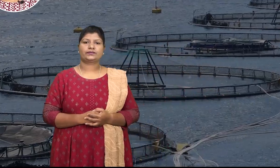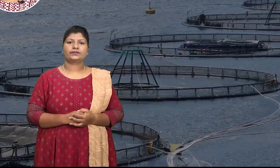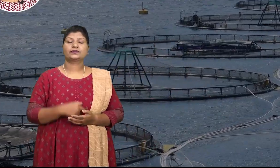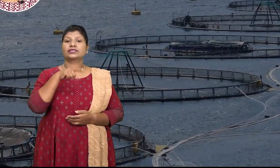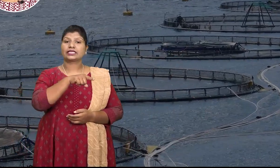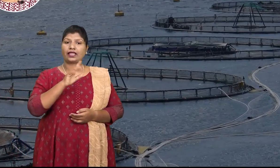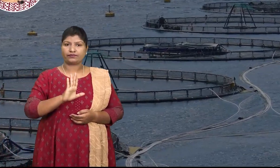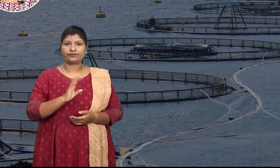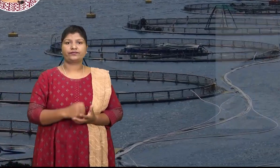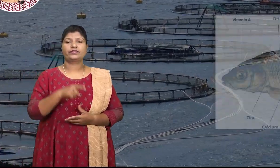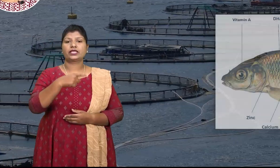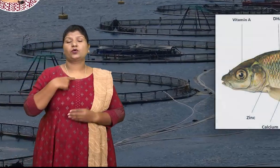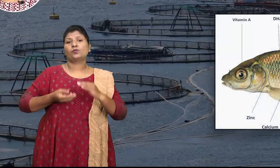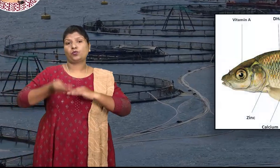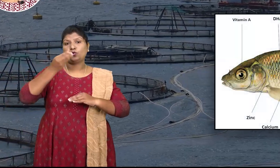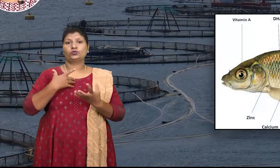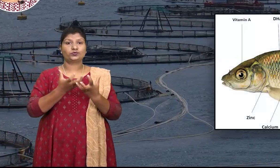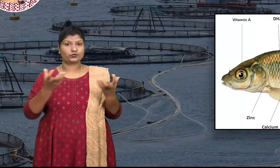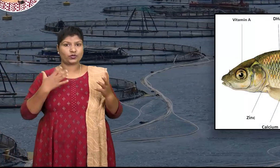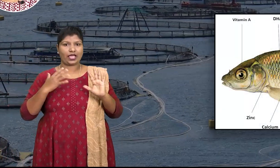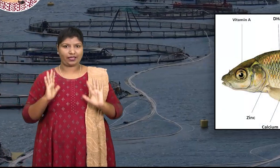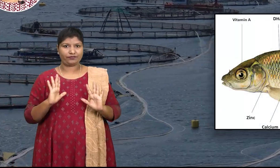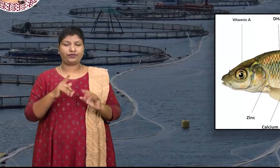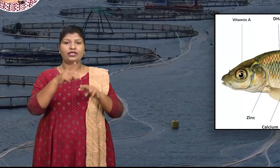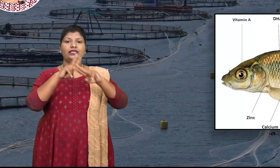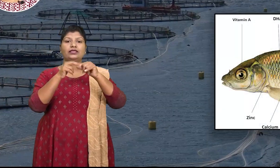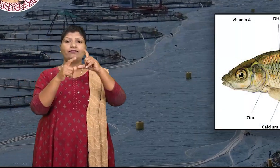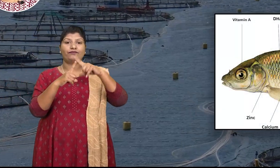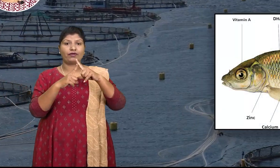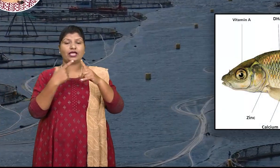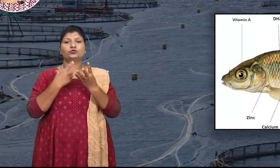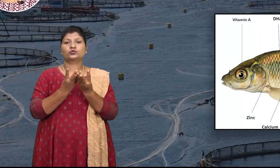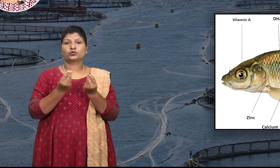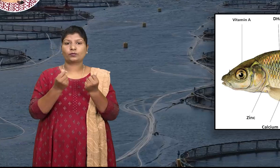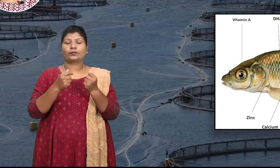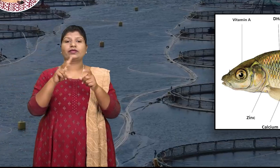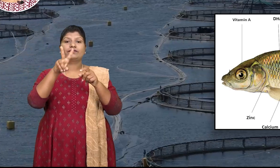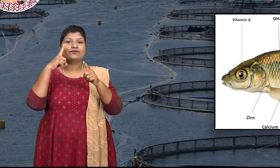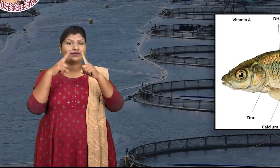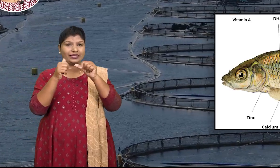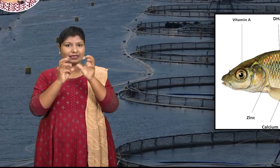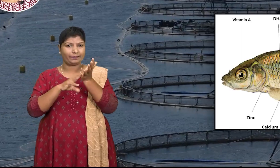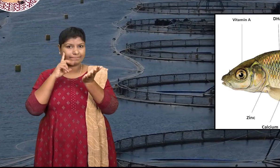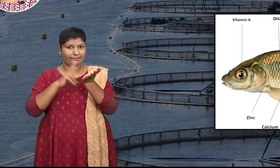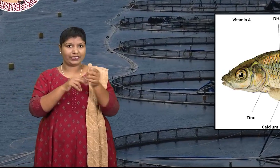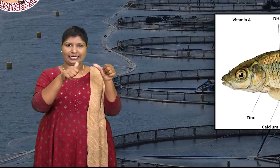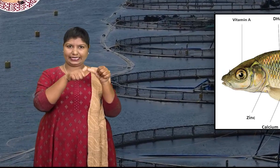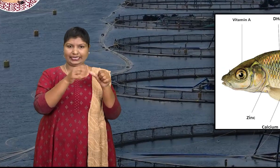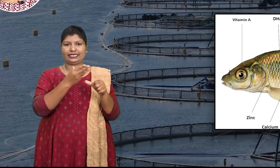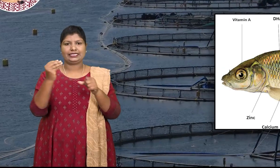They are a rich source of fat-soluble vitamin A and